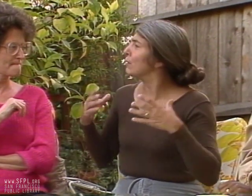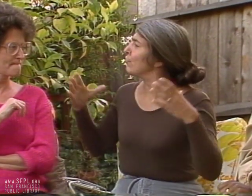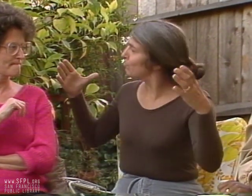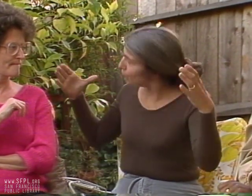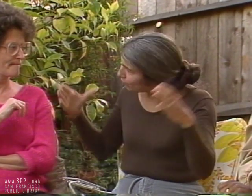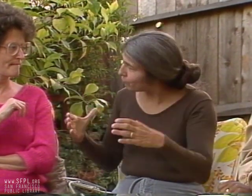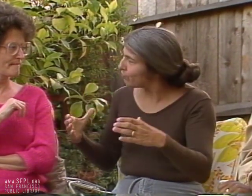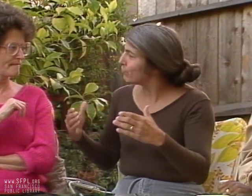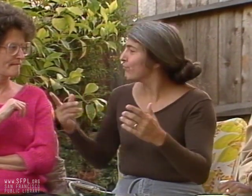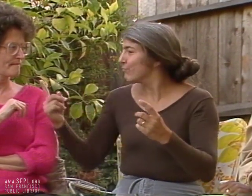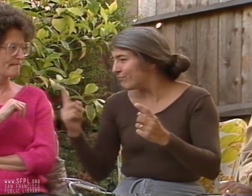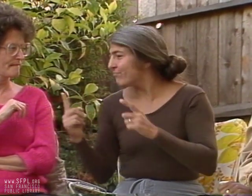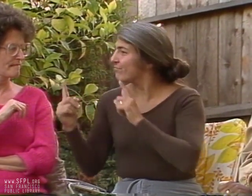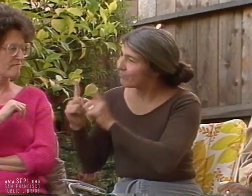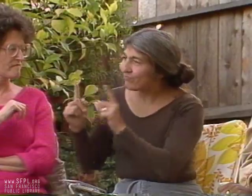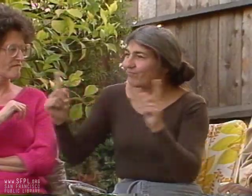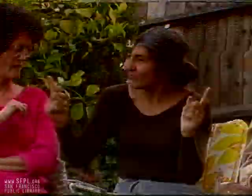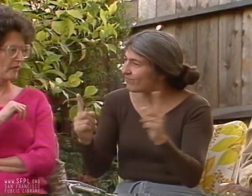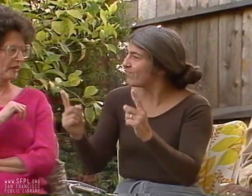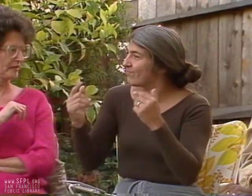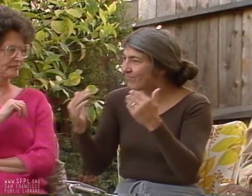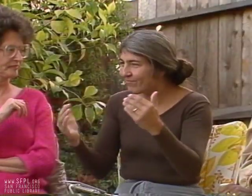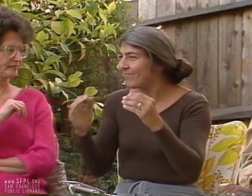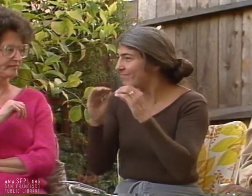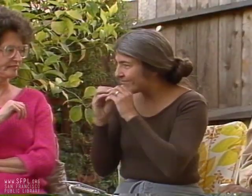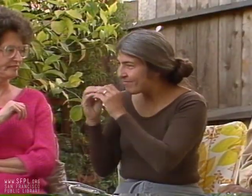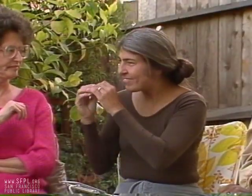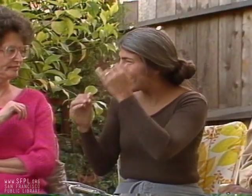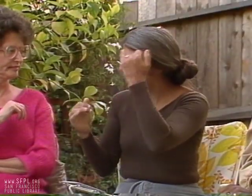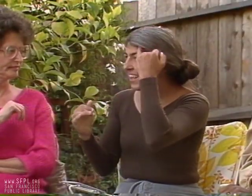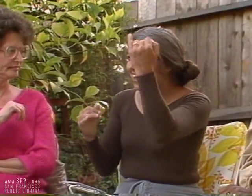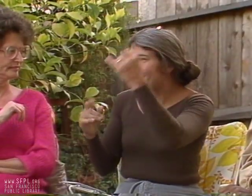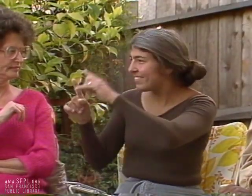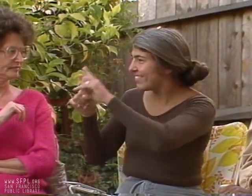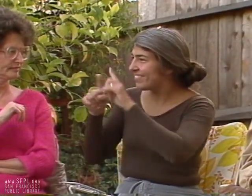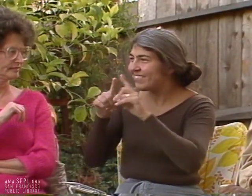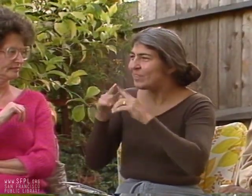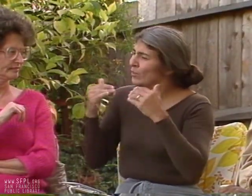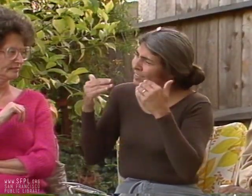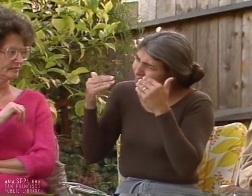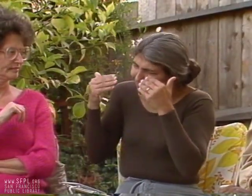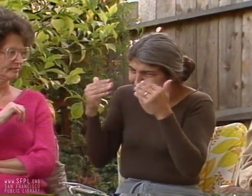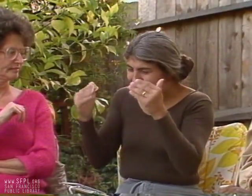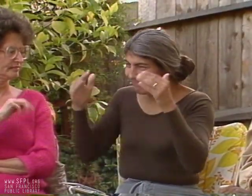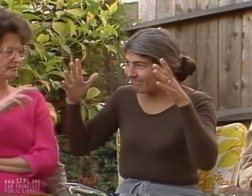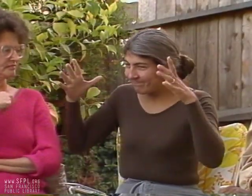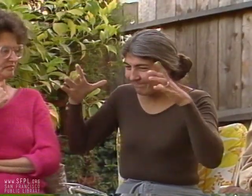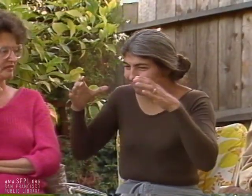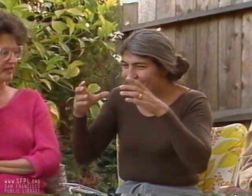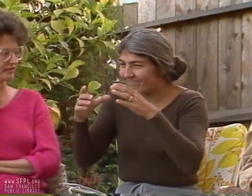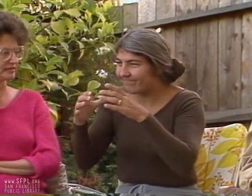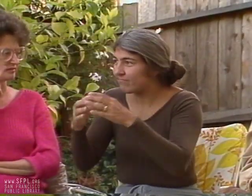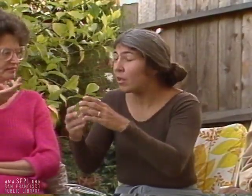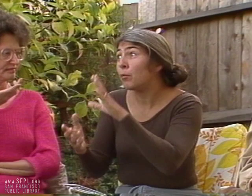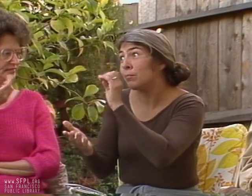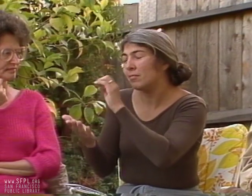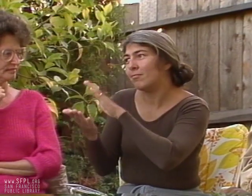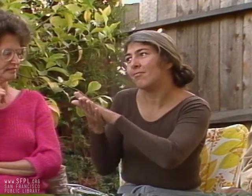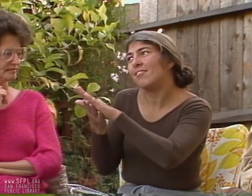resources, our perceptions, and the contributions from each of our races. If we could make it work, it would be